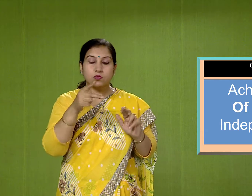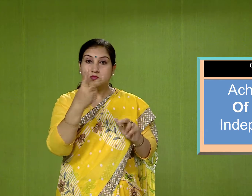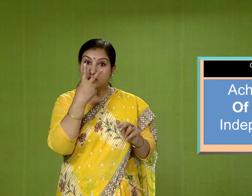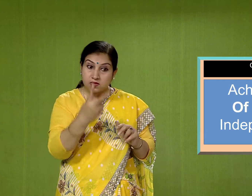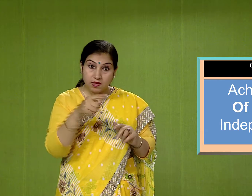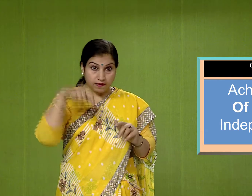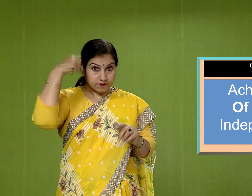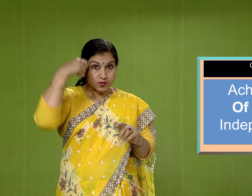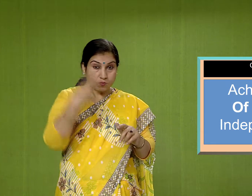from watching this video.